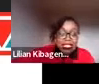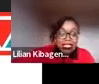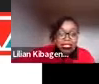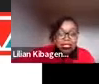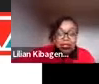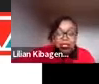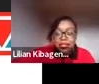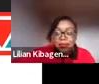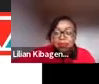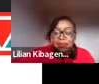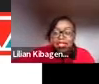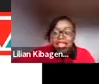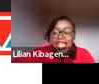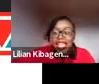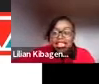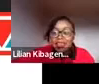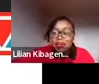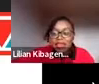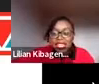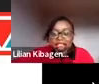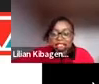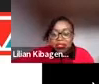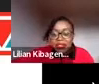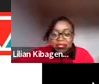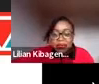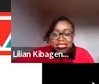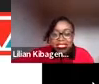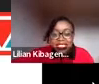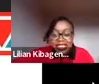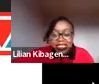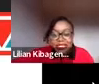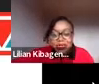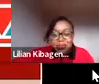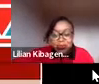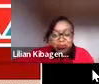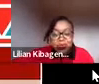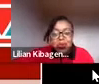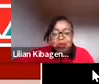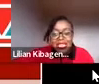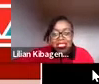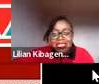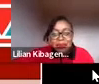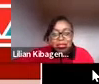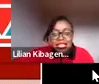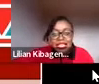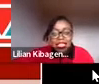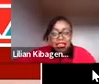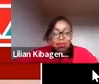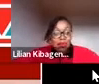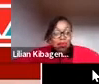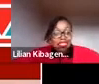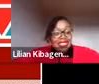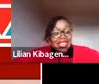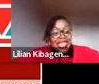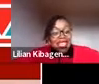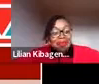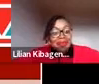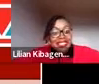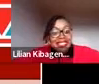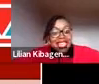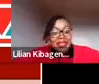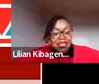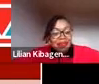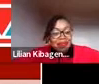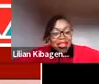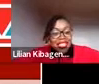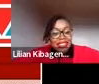Kiswahili category, and we have different learners who participated and won. And we